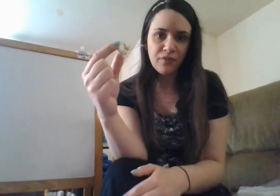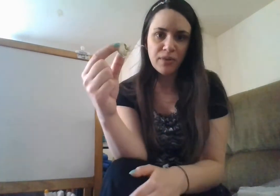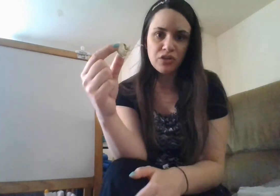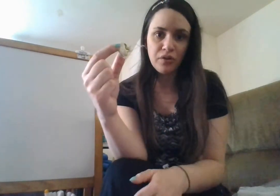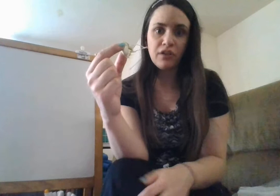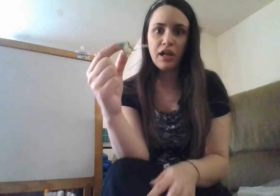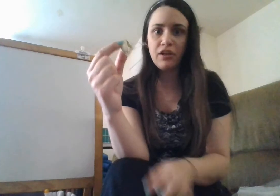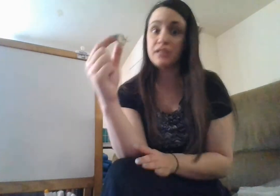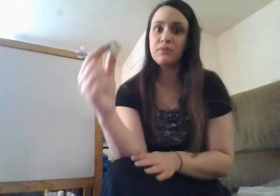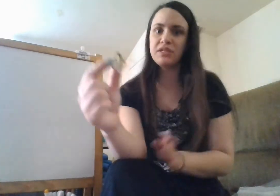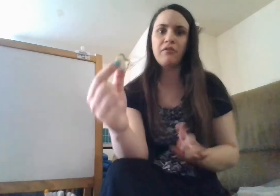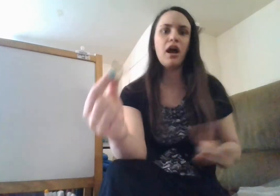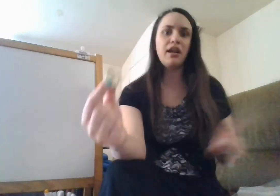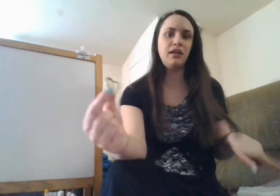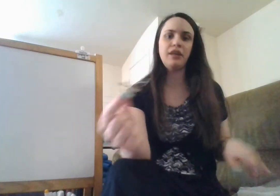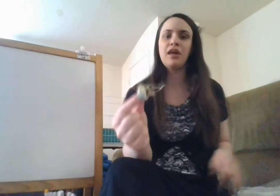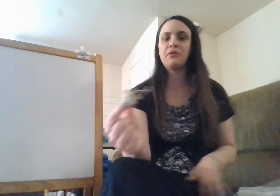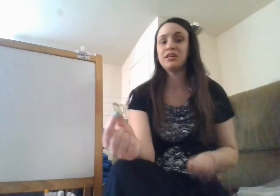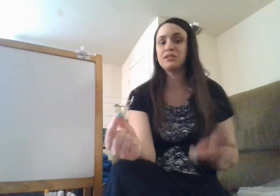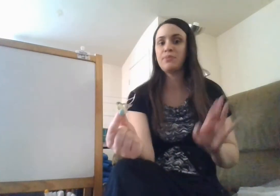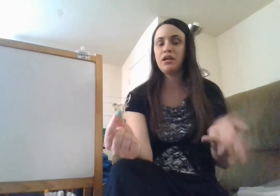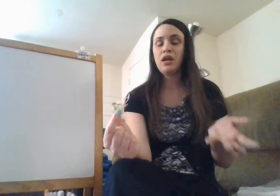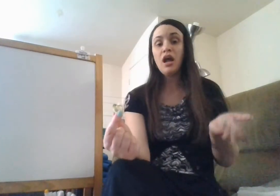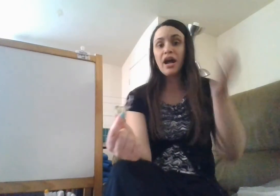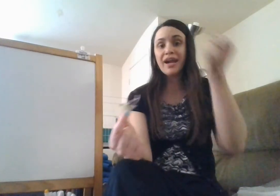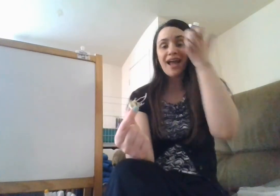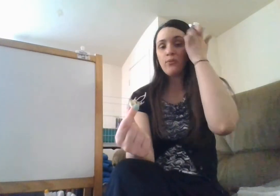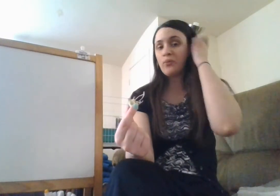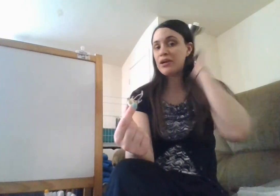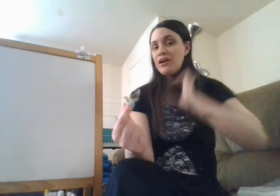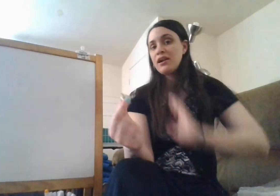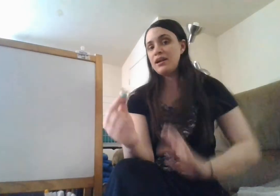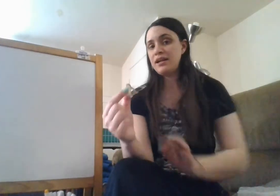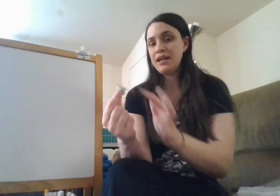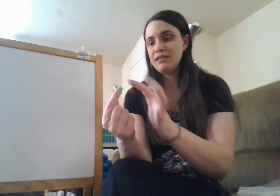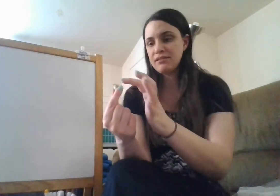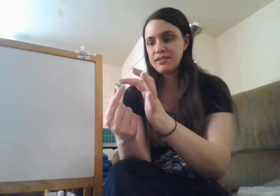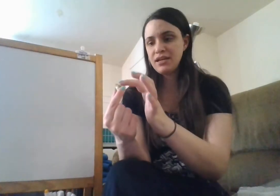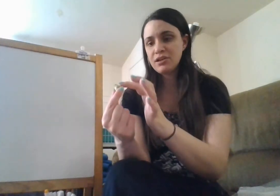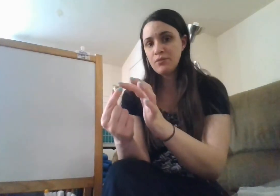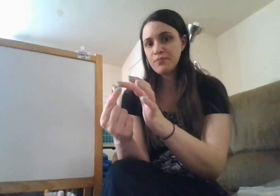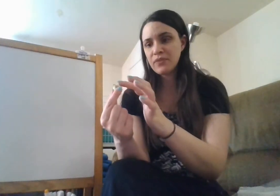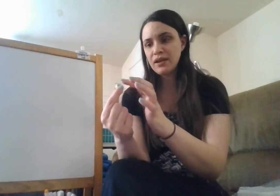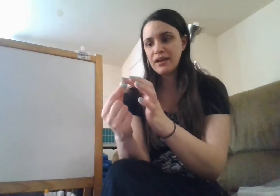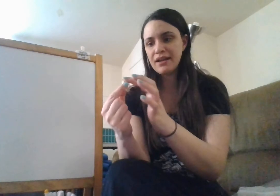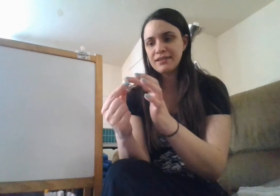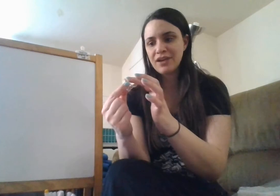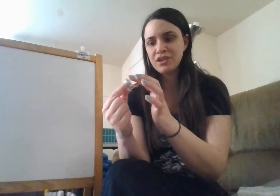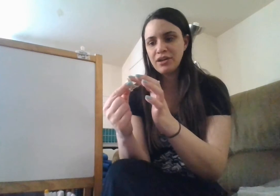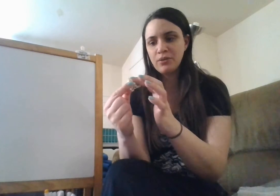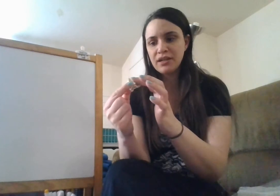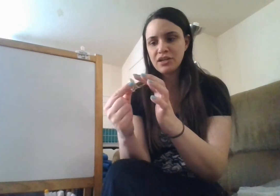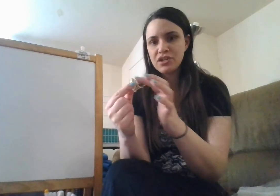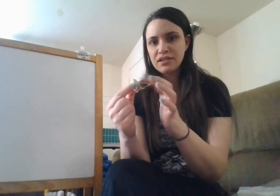much longer. Luckily, this one's not rotting like the other one is, but again, we're not going to need this seed coat. And it's actually, when I touch it, it's actually